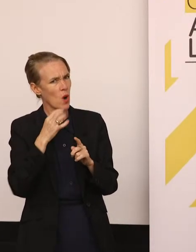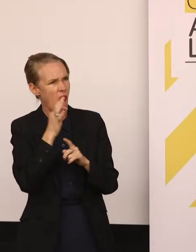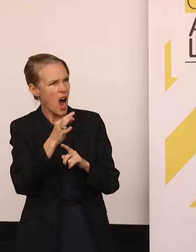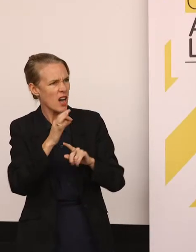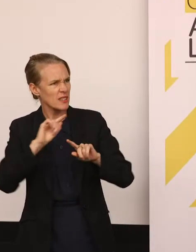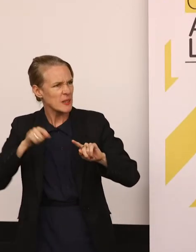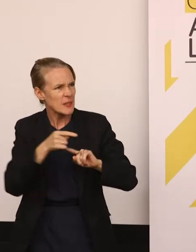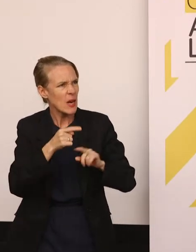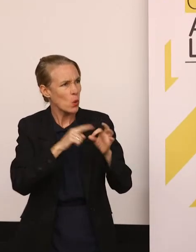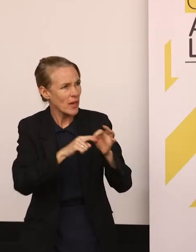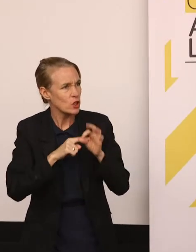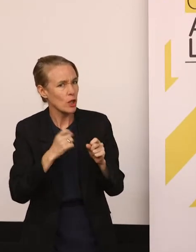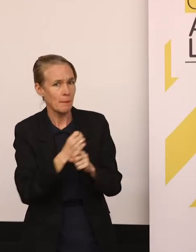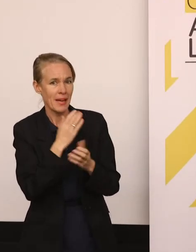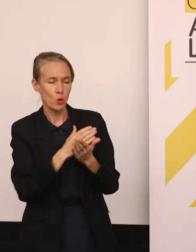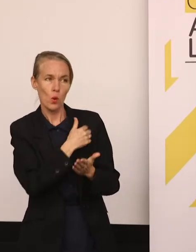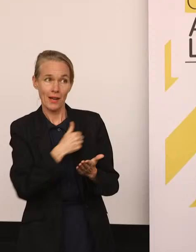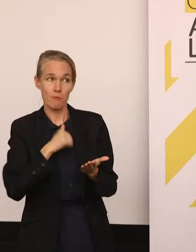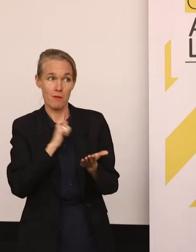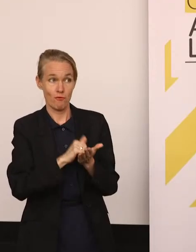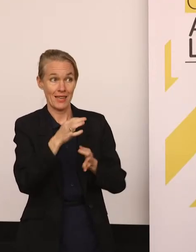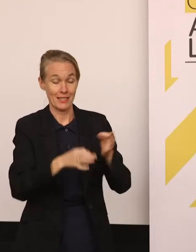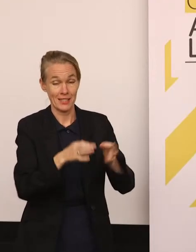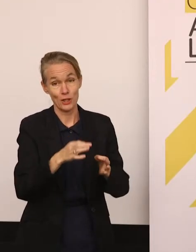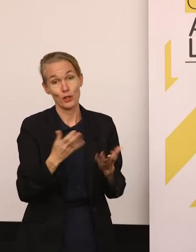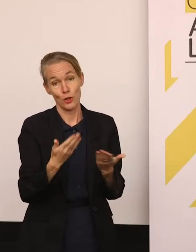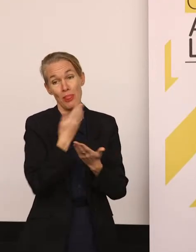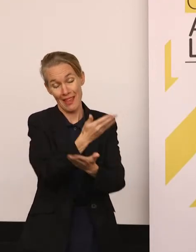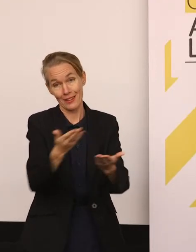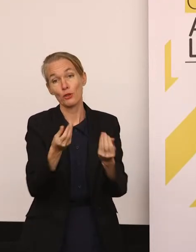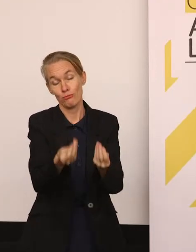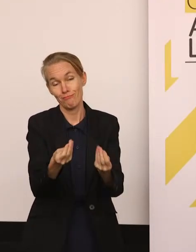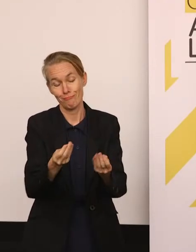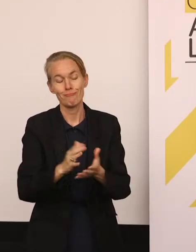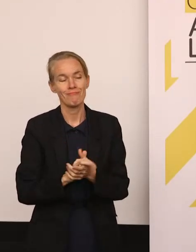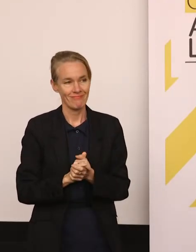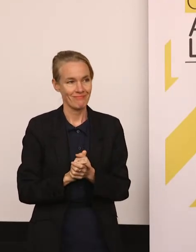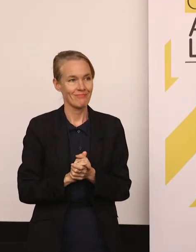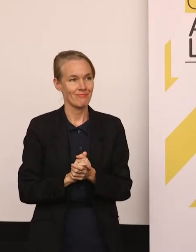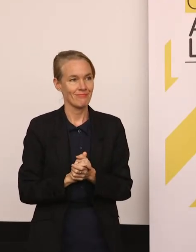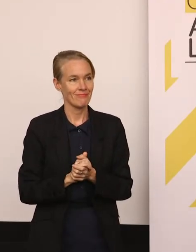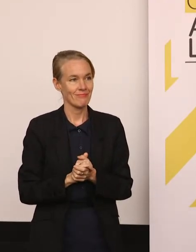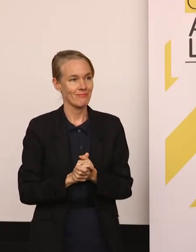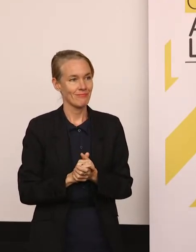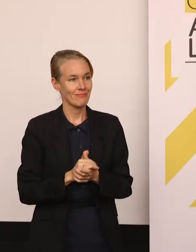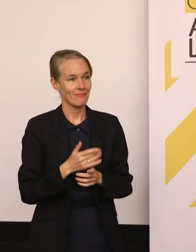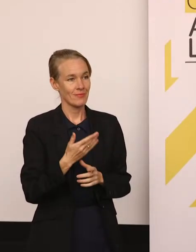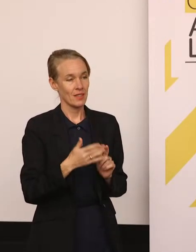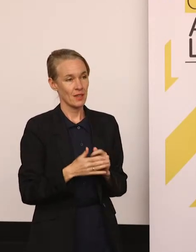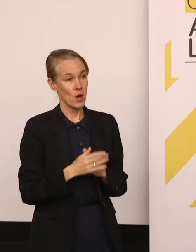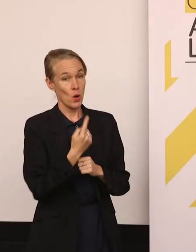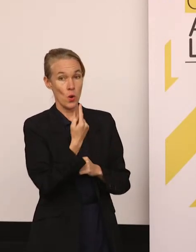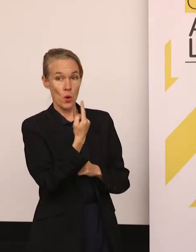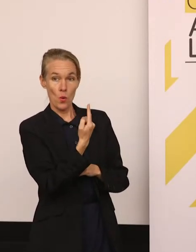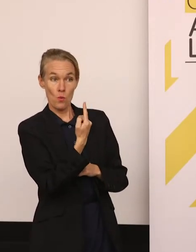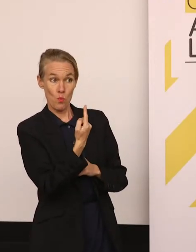the response that we needed. There is a final question over here. Actually, there are two more, please. Sorry, just one quick question. Nick Wilson was on